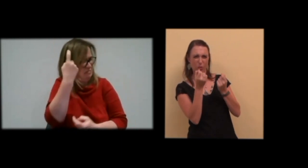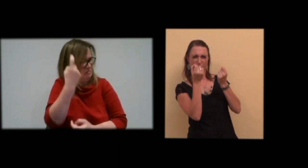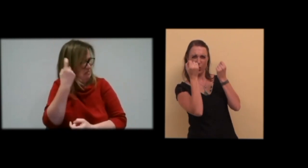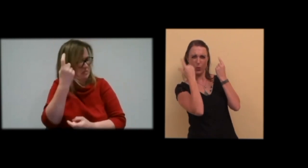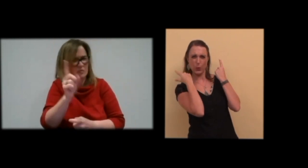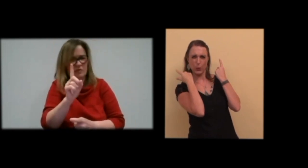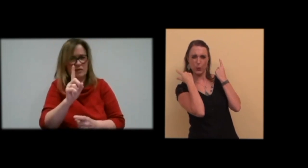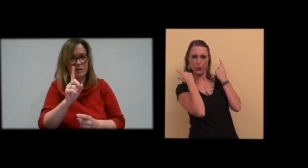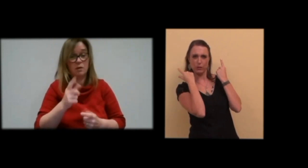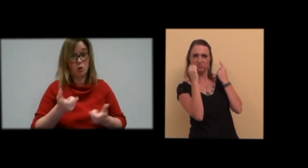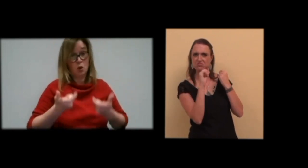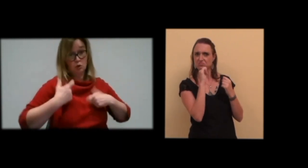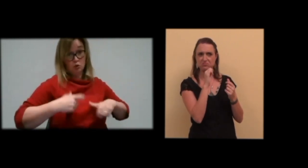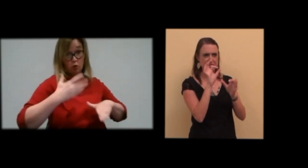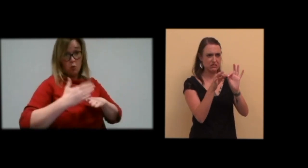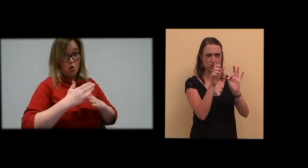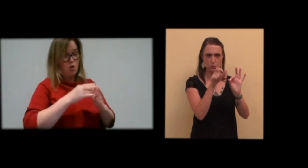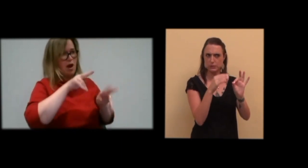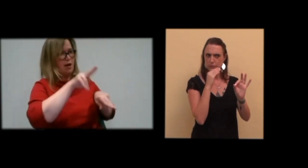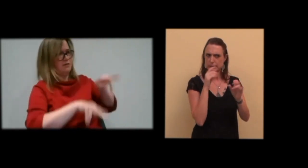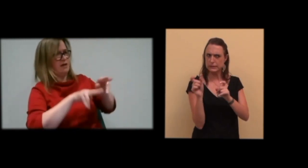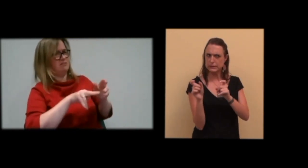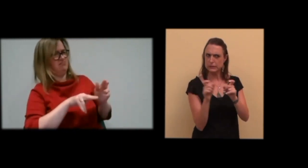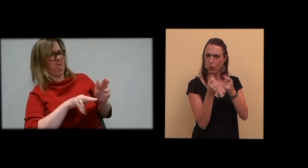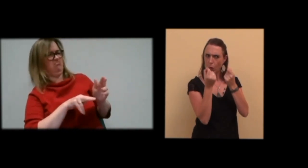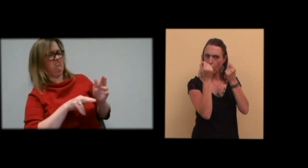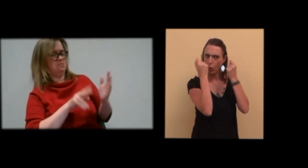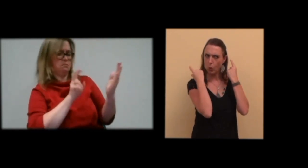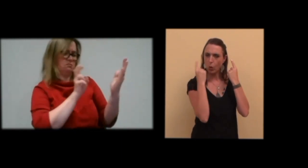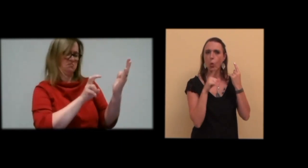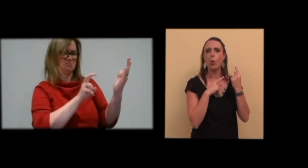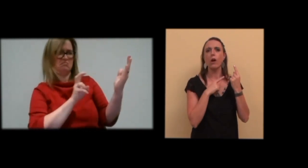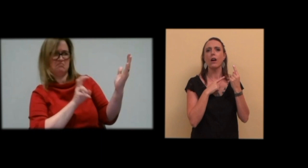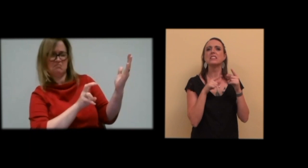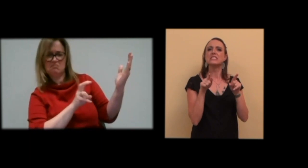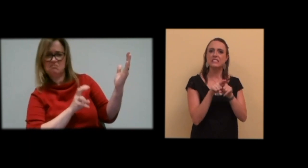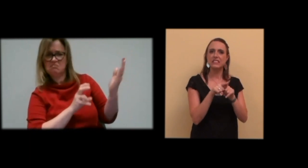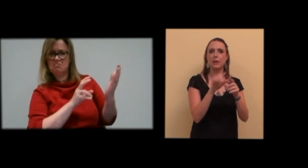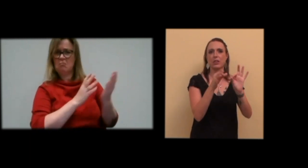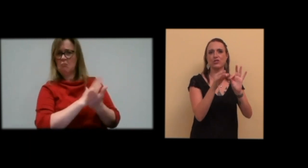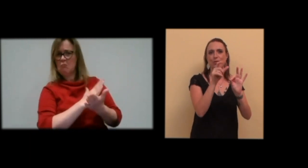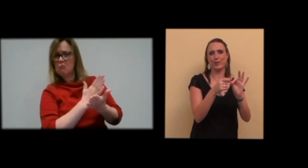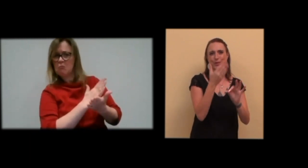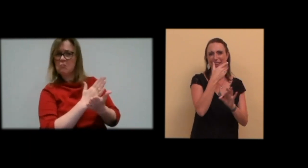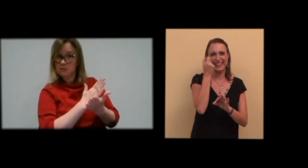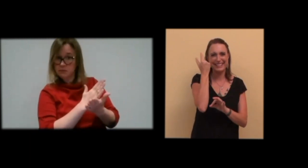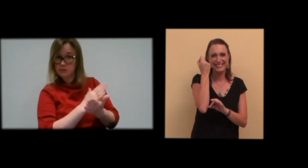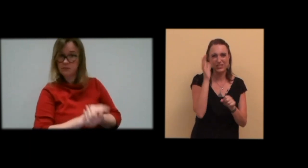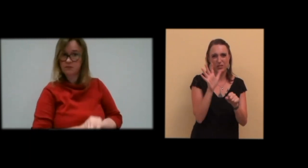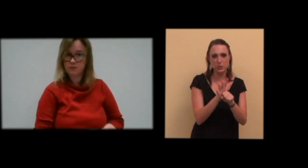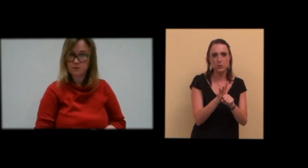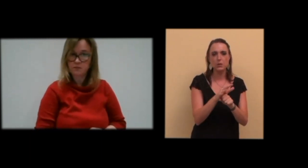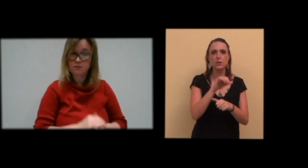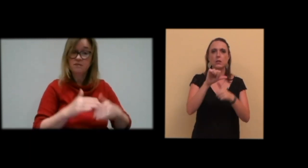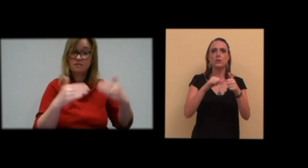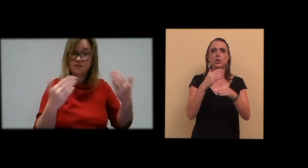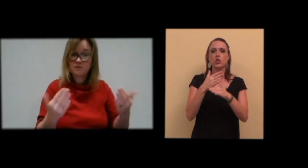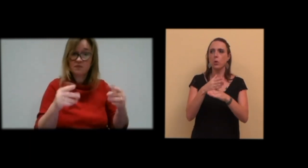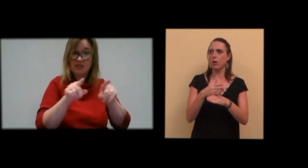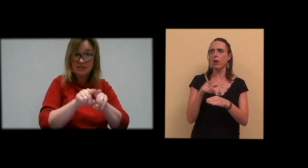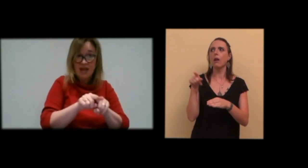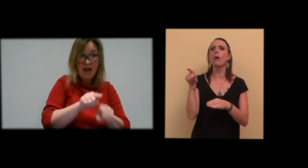deaf parents don't understand the questions, even if they're using an interpreter, because of the misunderstanding that's taking